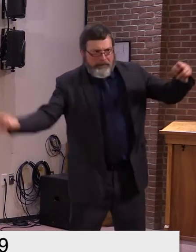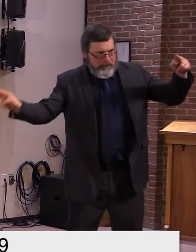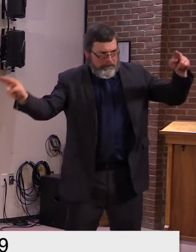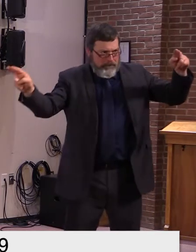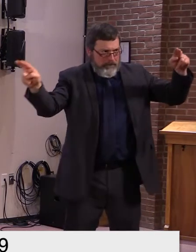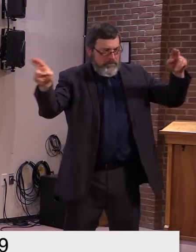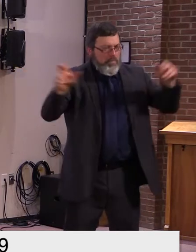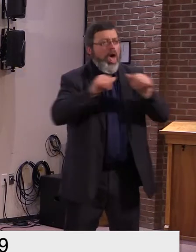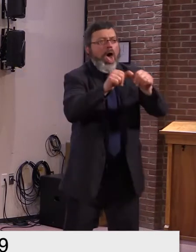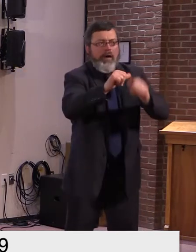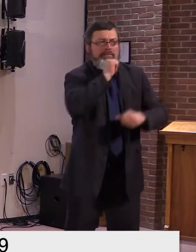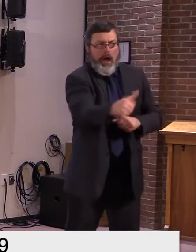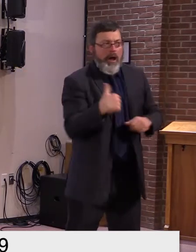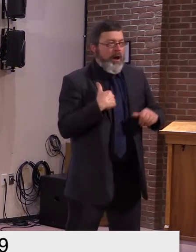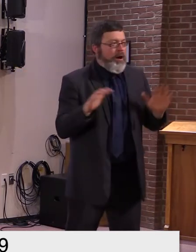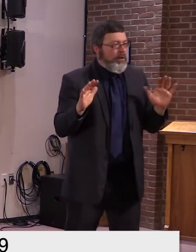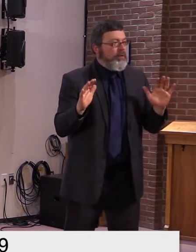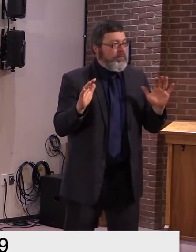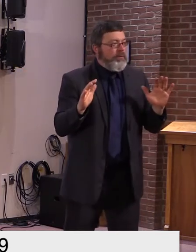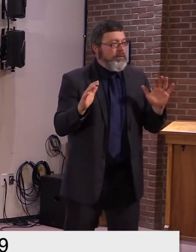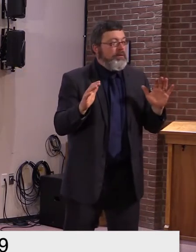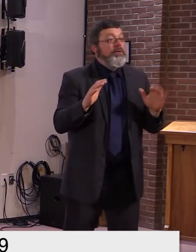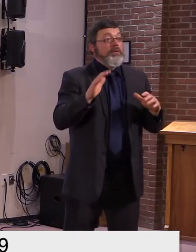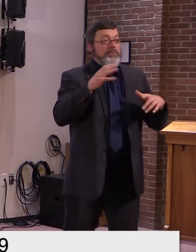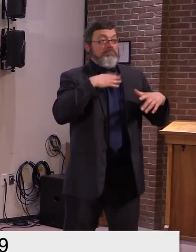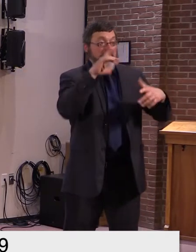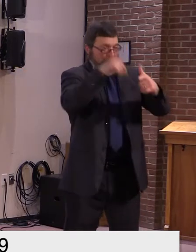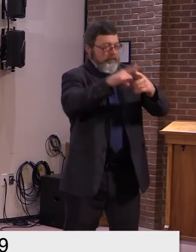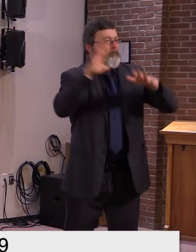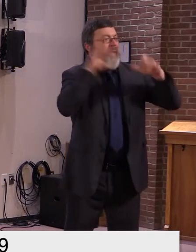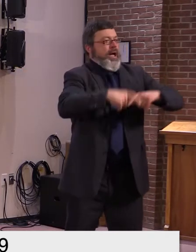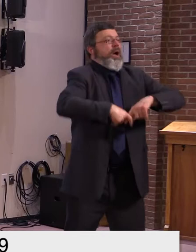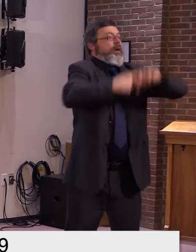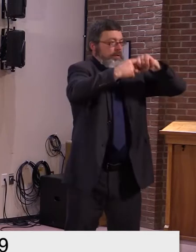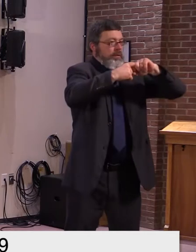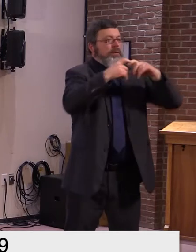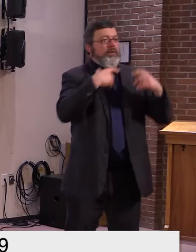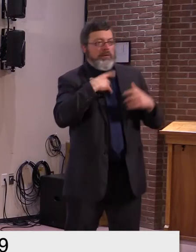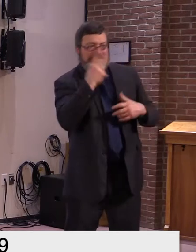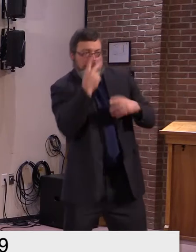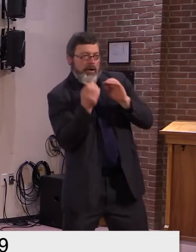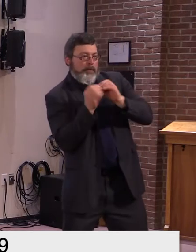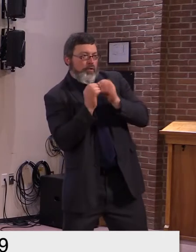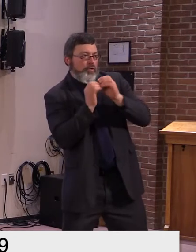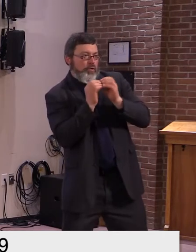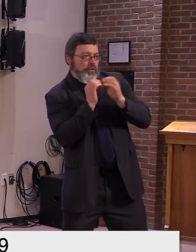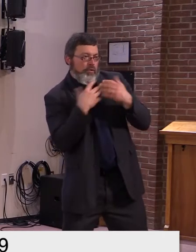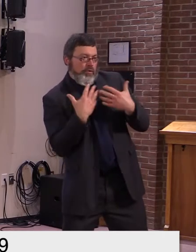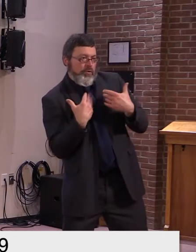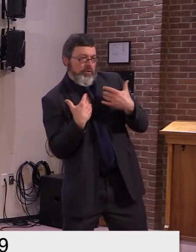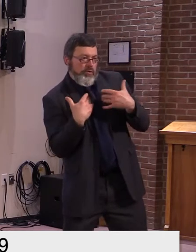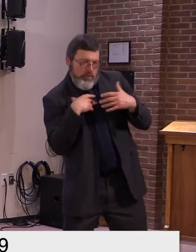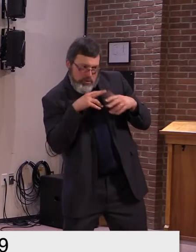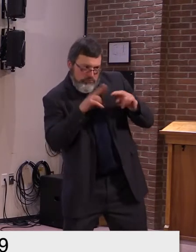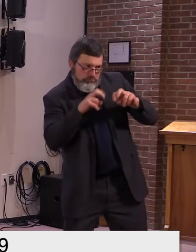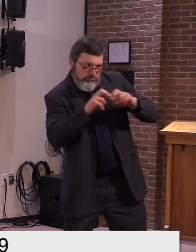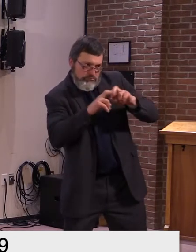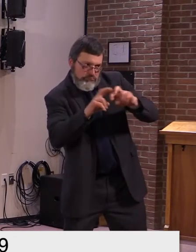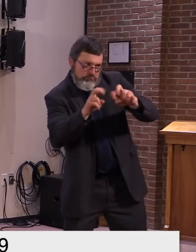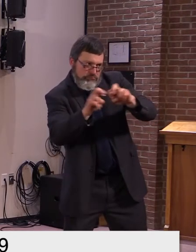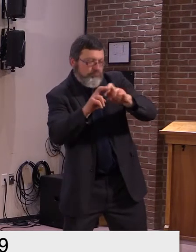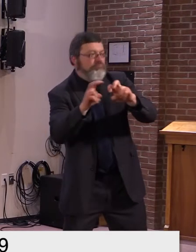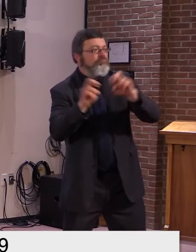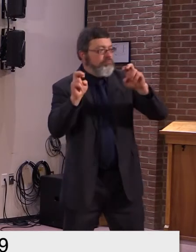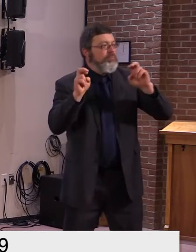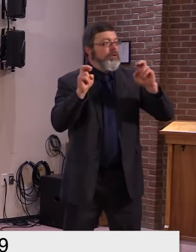And once we get the data collected, we'll see where we go from there. To be clear, households